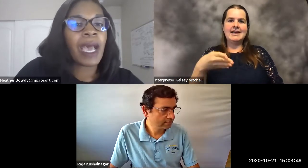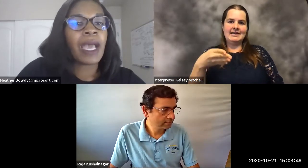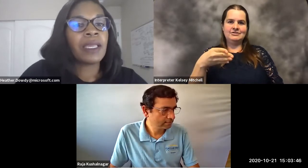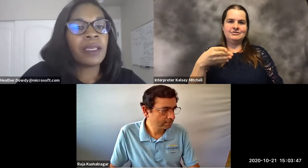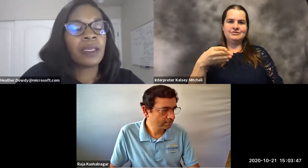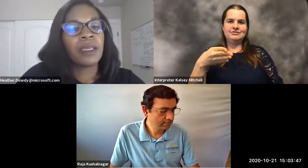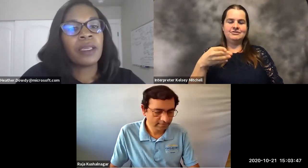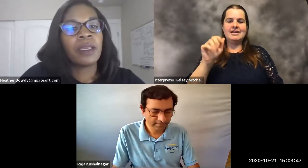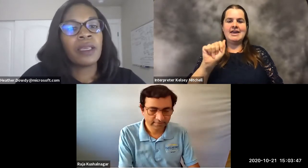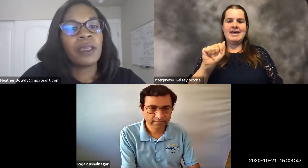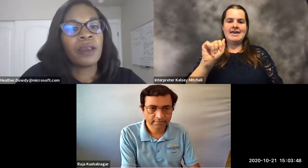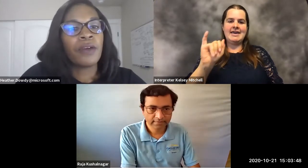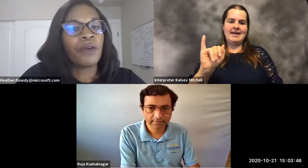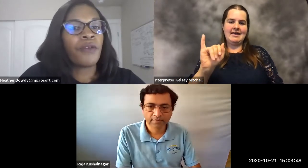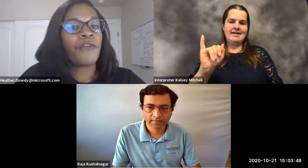aka.ms/AI